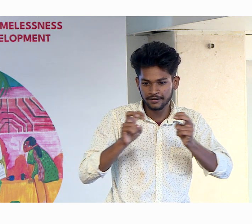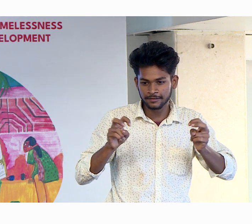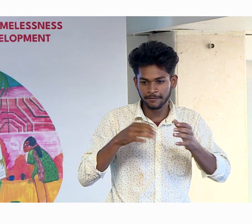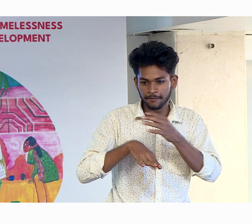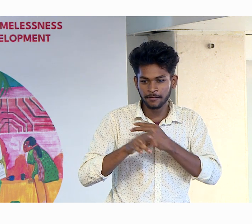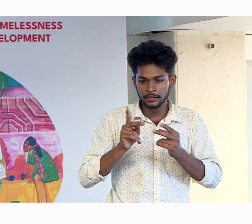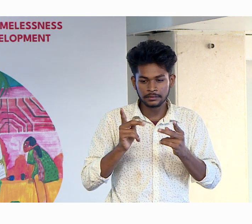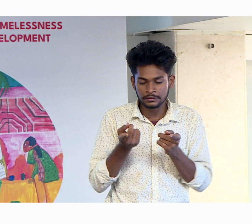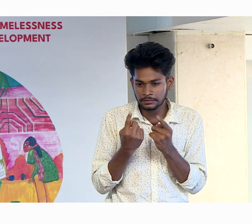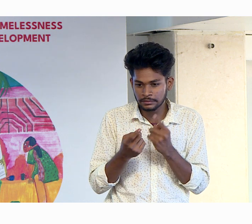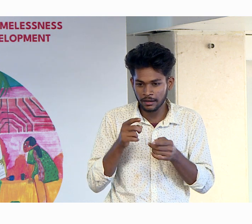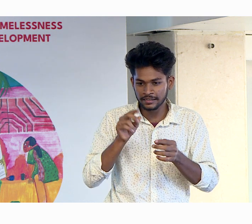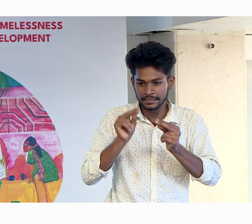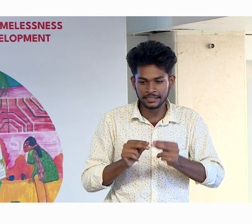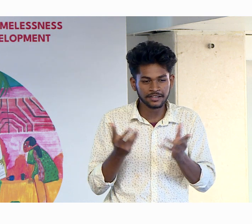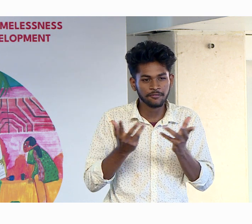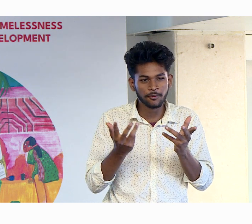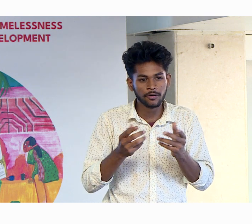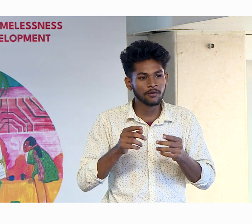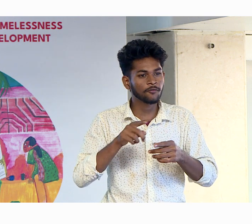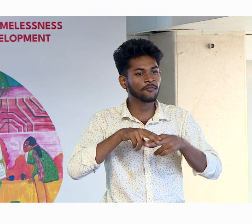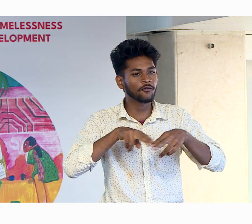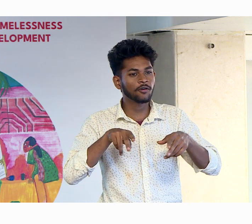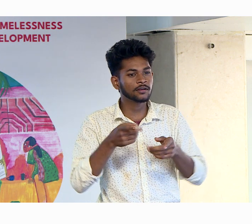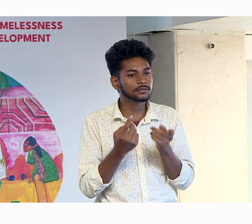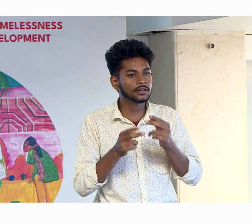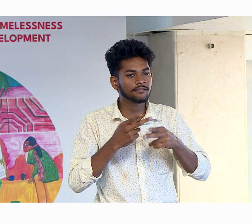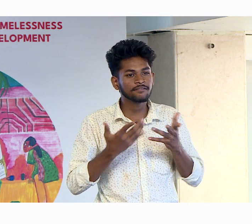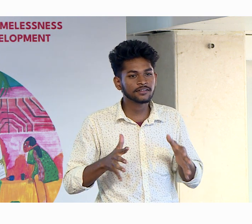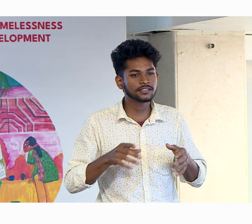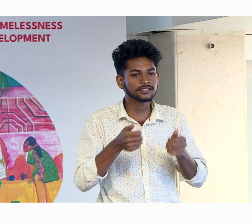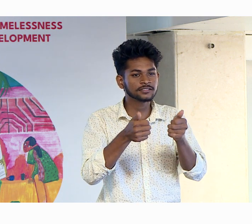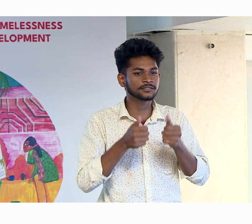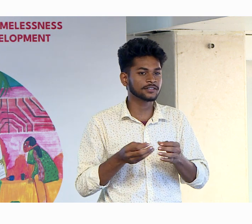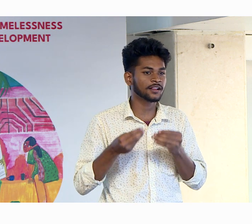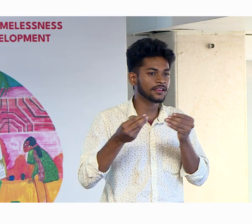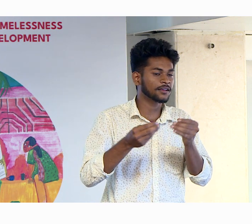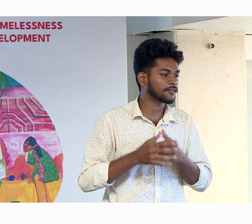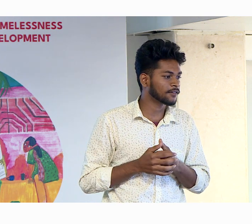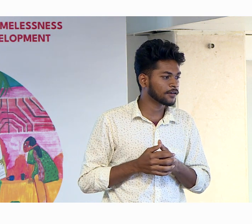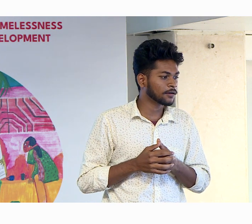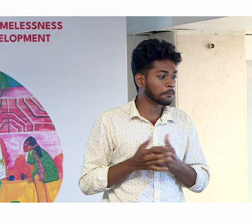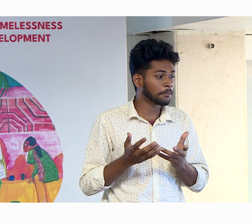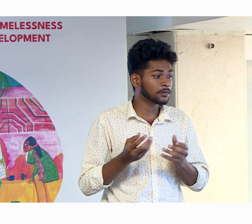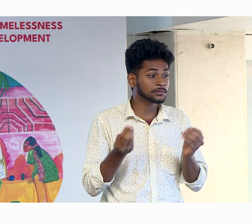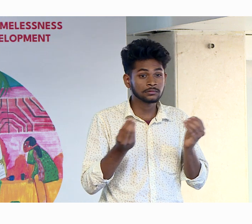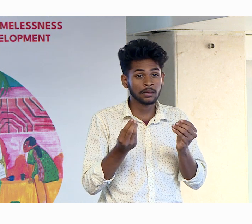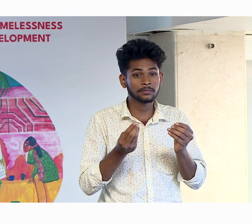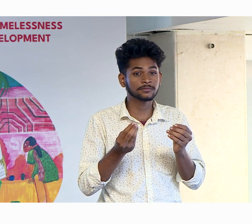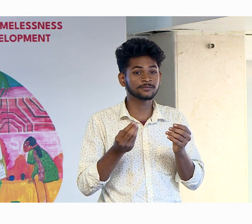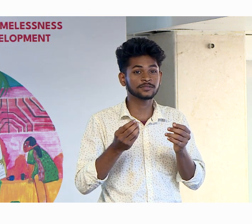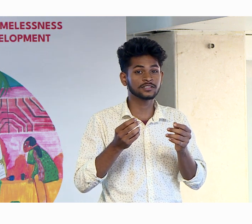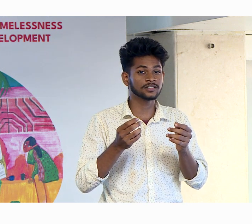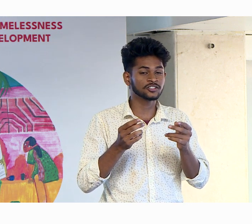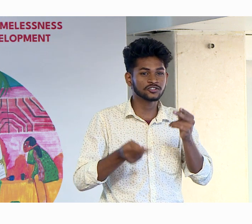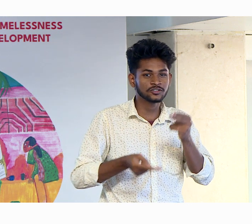success. This becomes a cycle of small tests of change. Our emphasis on personal and organisational relationships